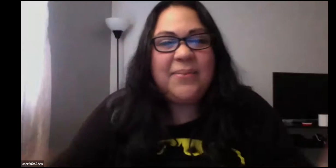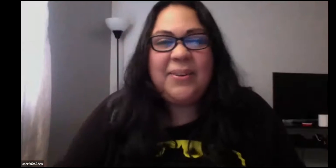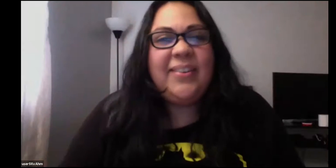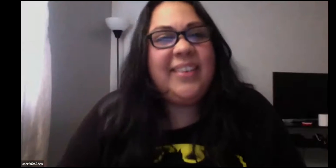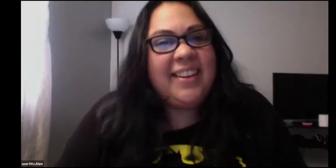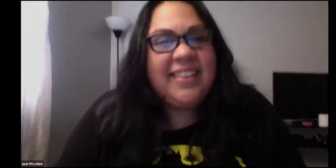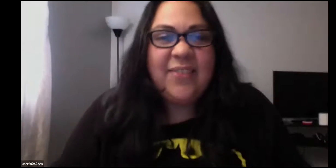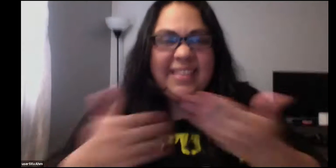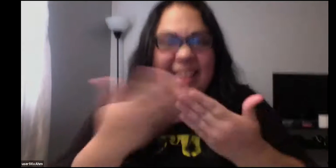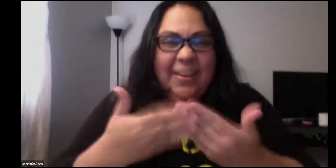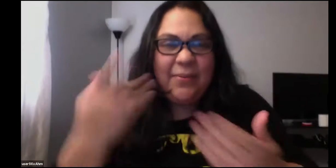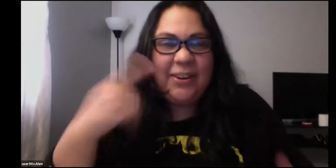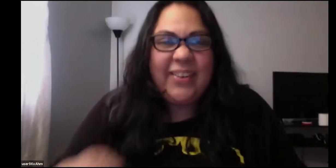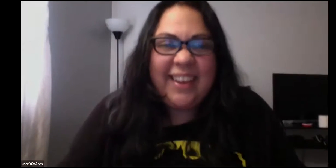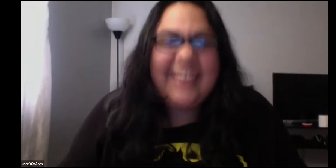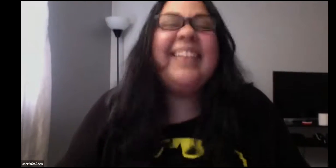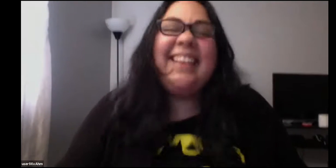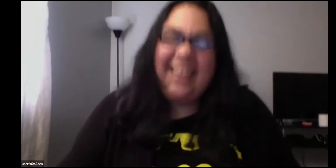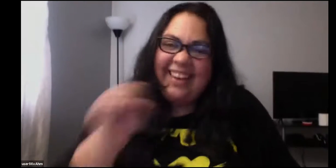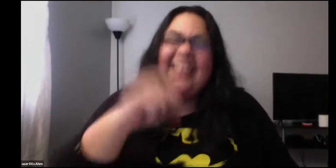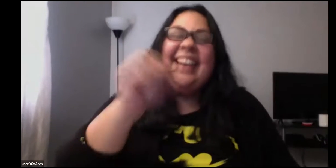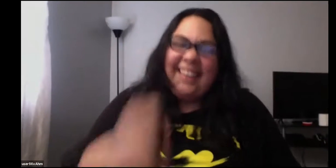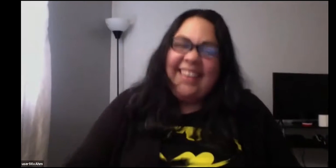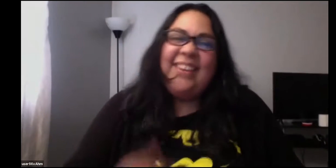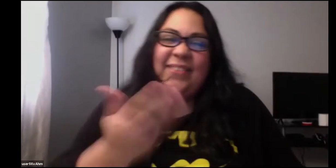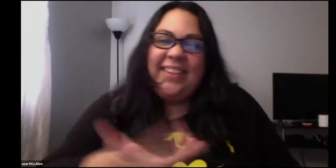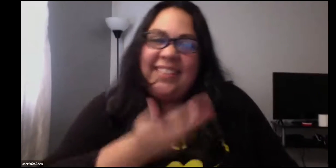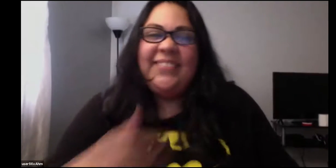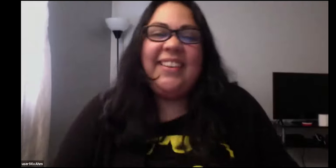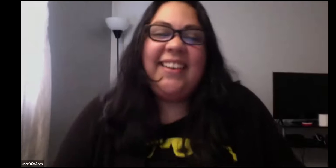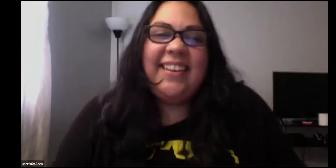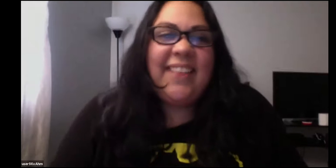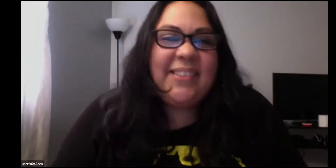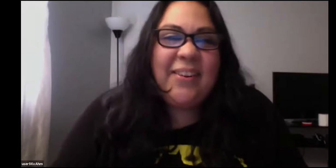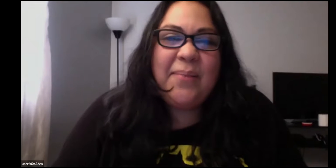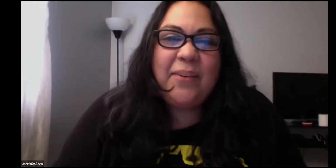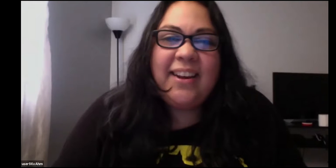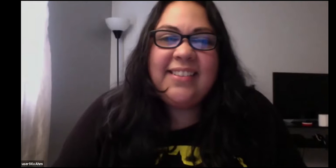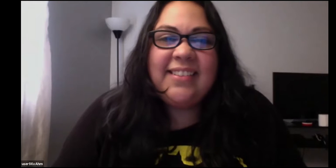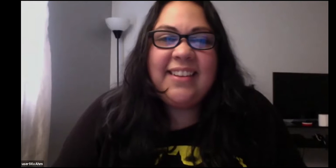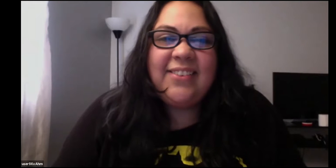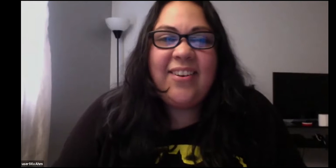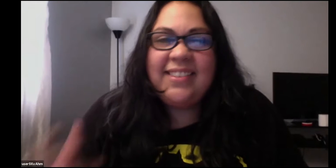Wonderful. That was easy for you, huh? Yeah. You're welcome. I'm so impressed. That's